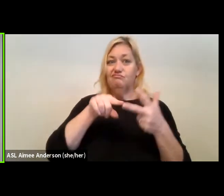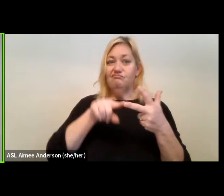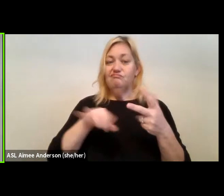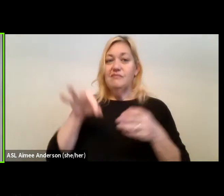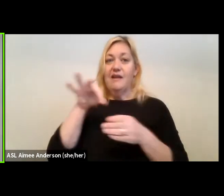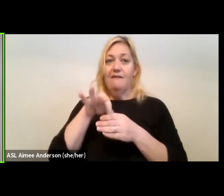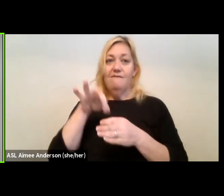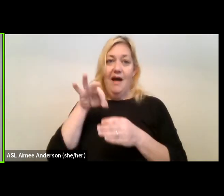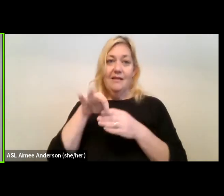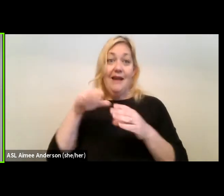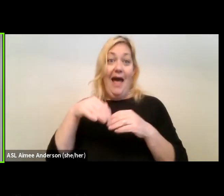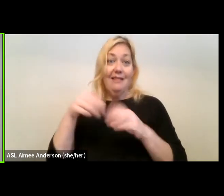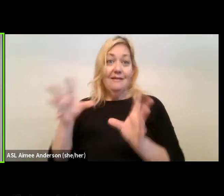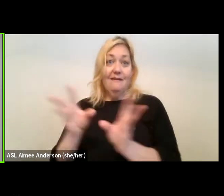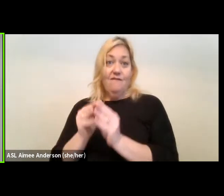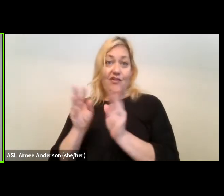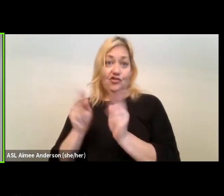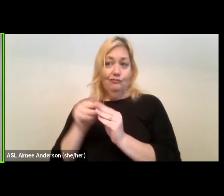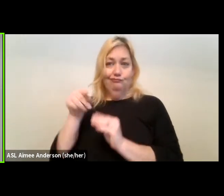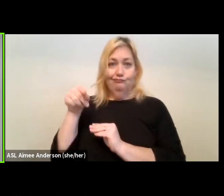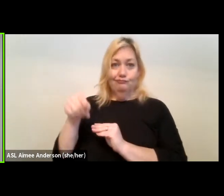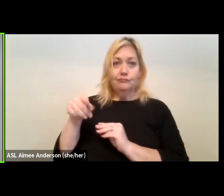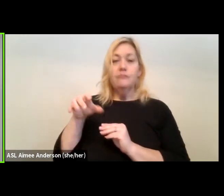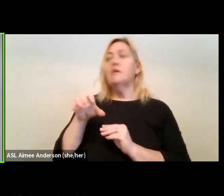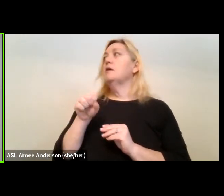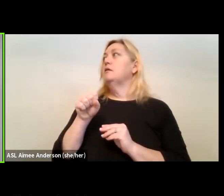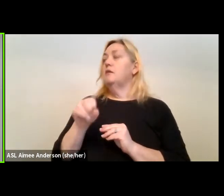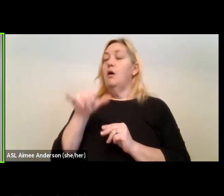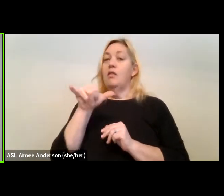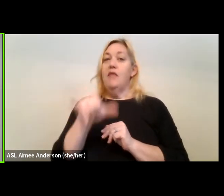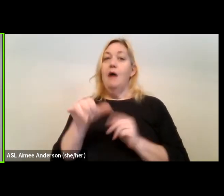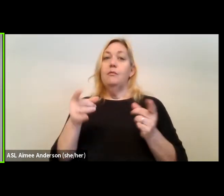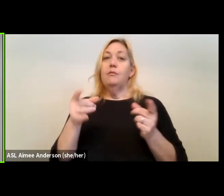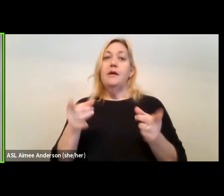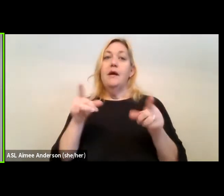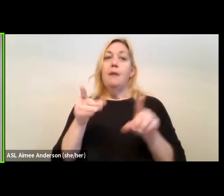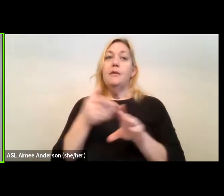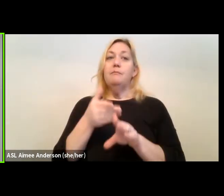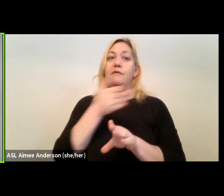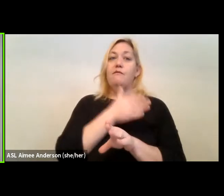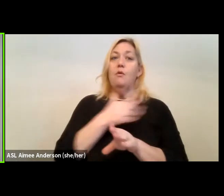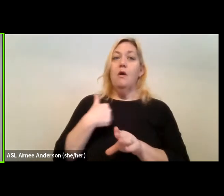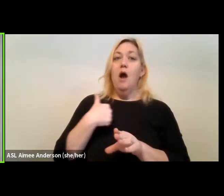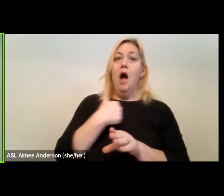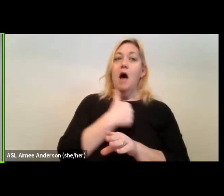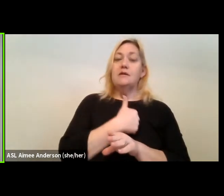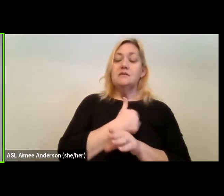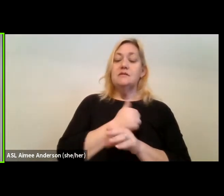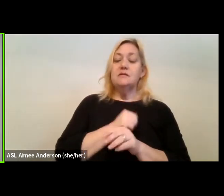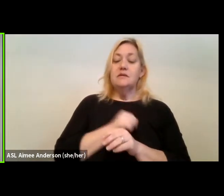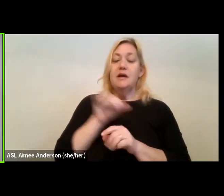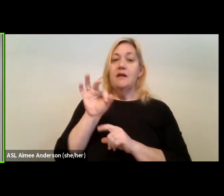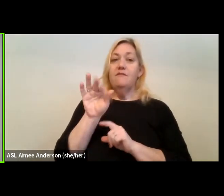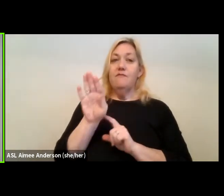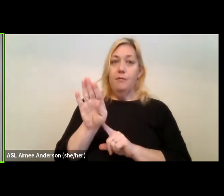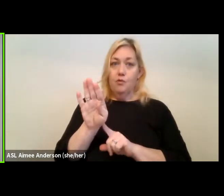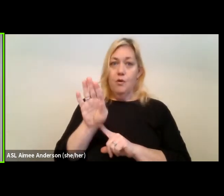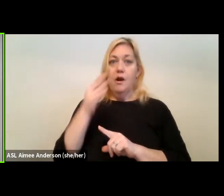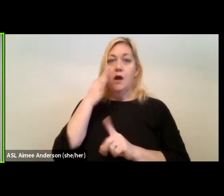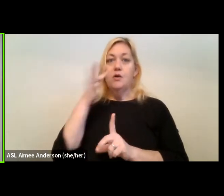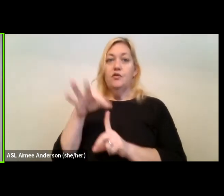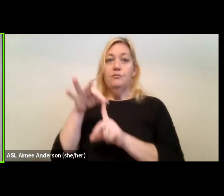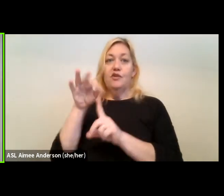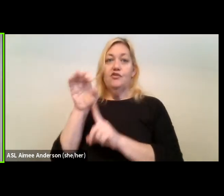at the convention. So that will be coming before us in February at our special